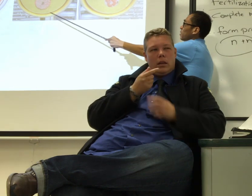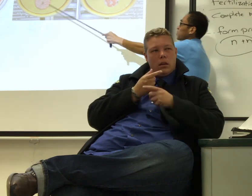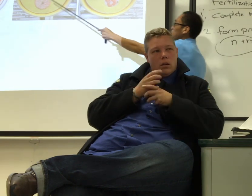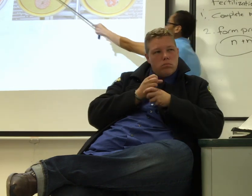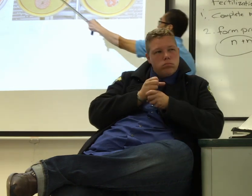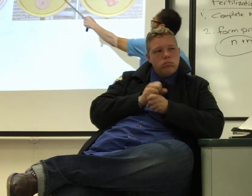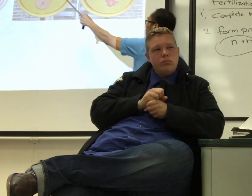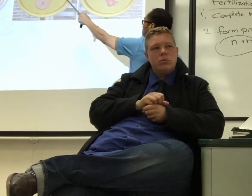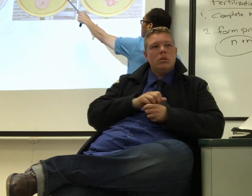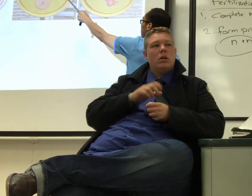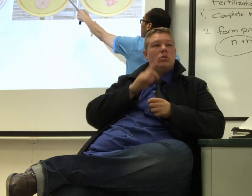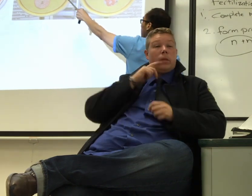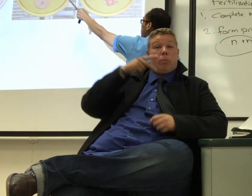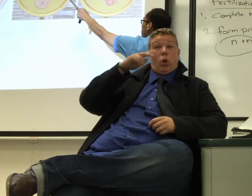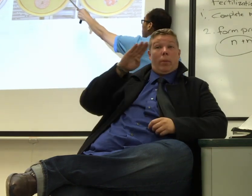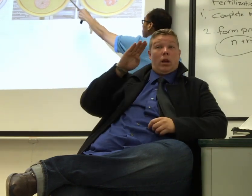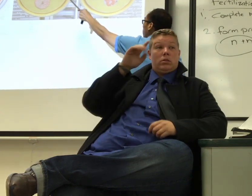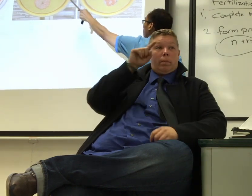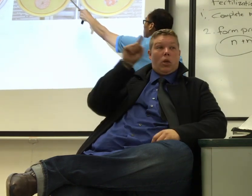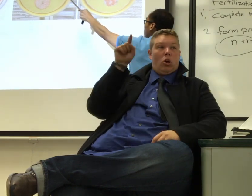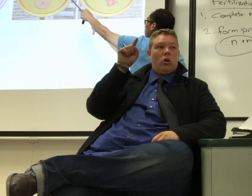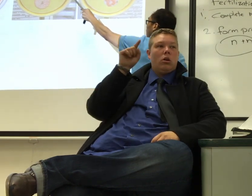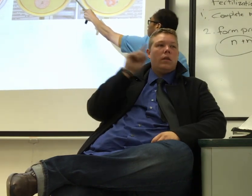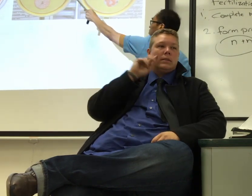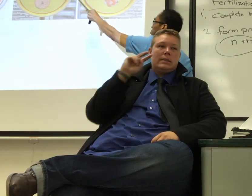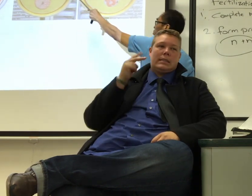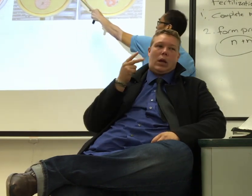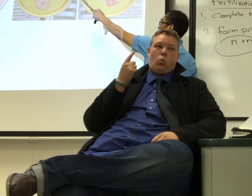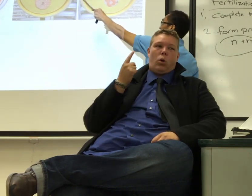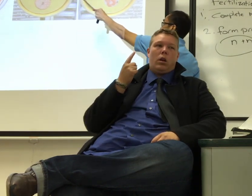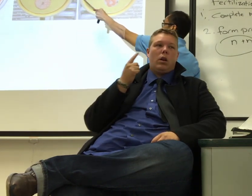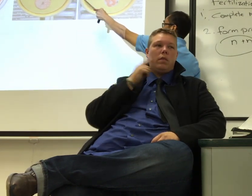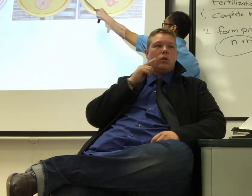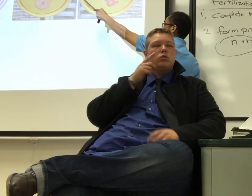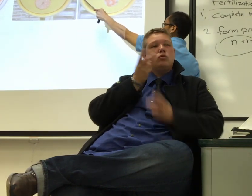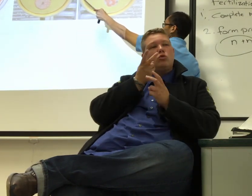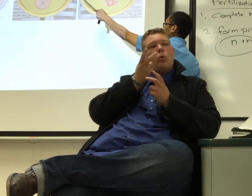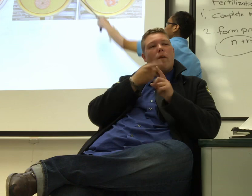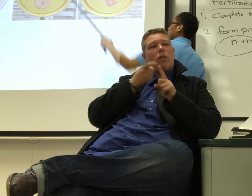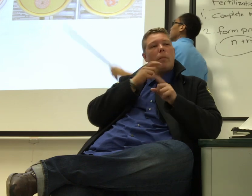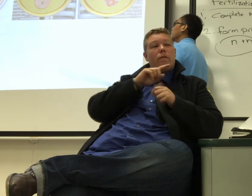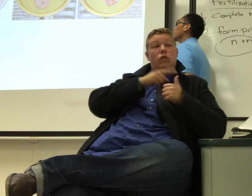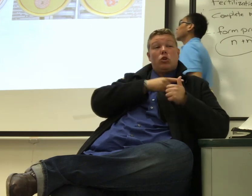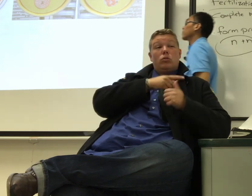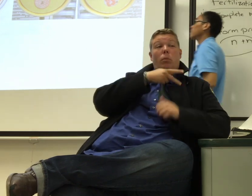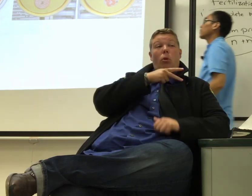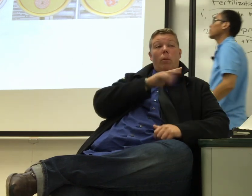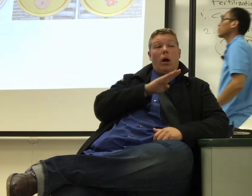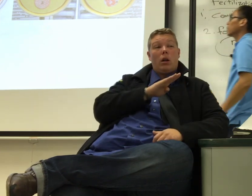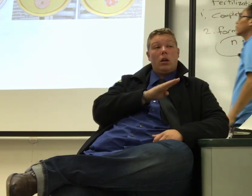one. You see the polar bodies up there? That's the second one, and those two are from the first polar body.